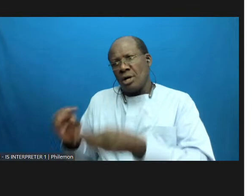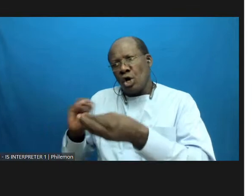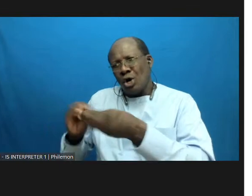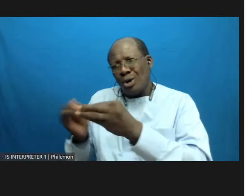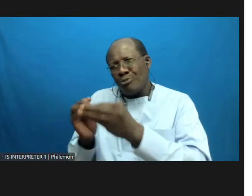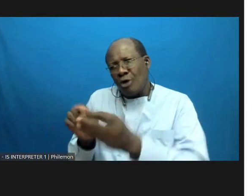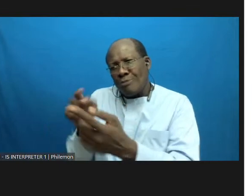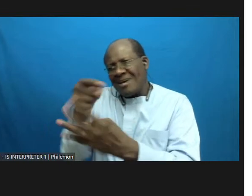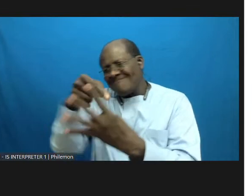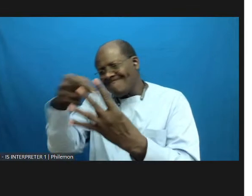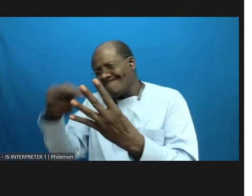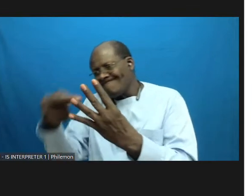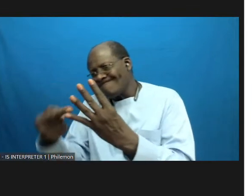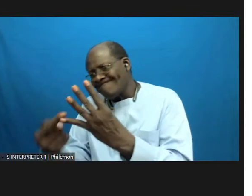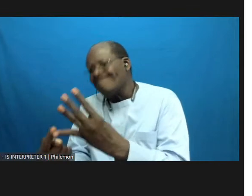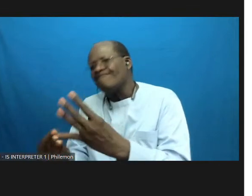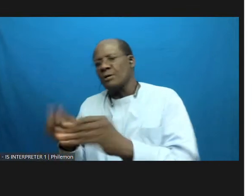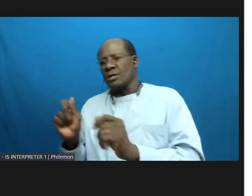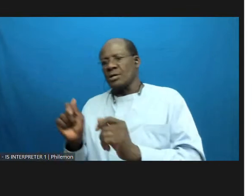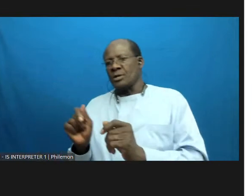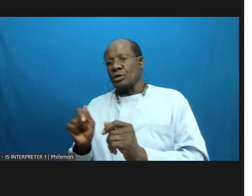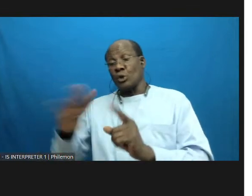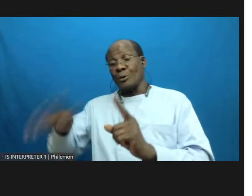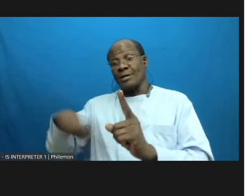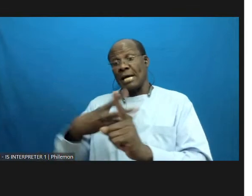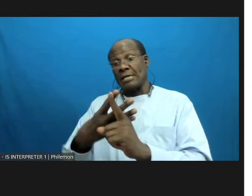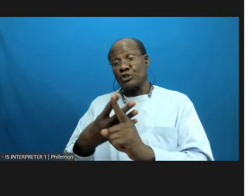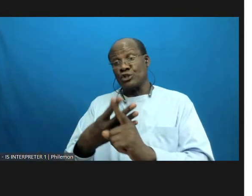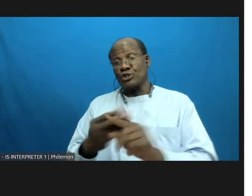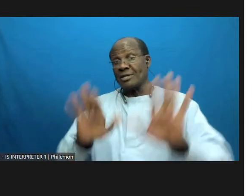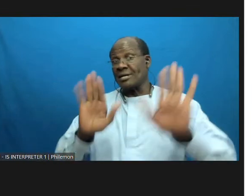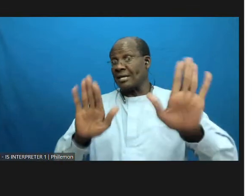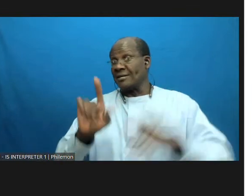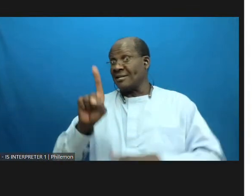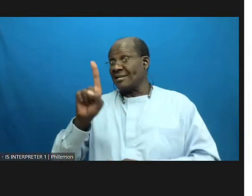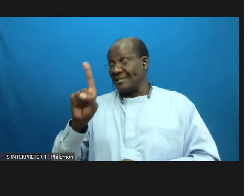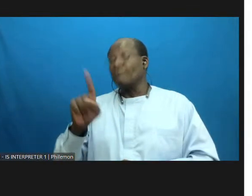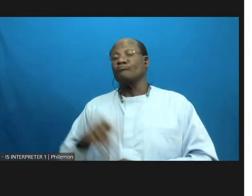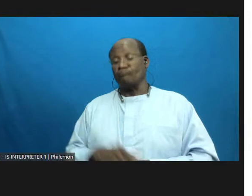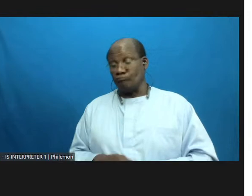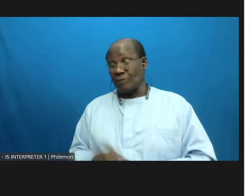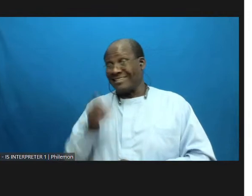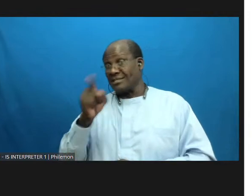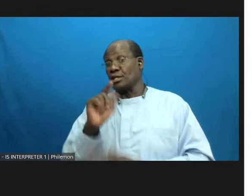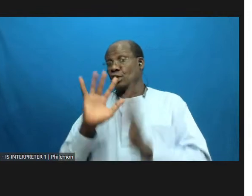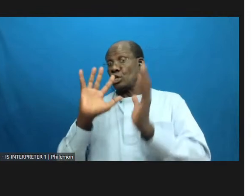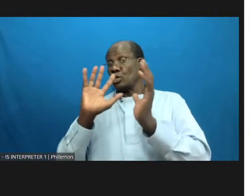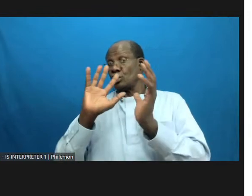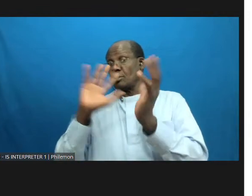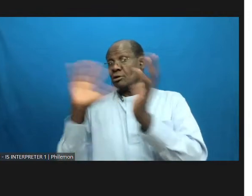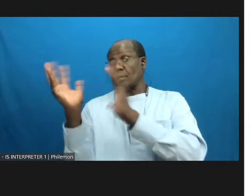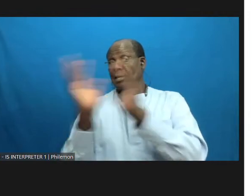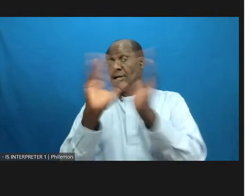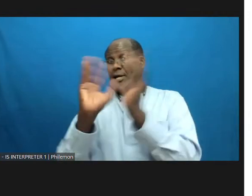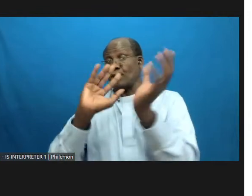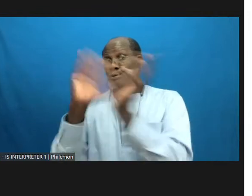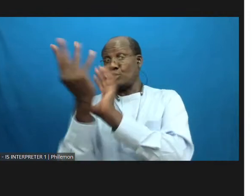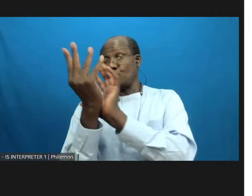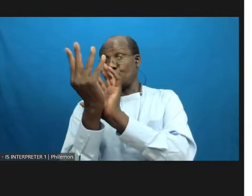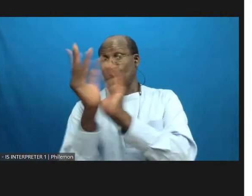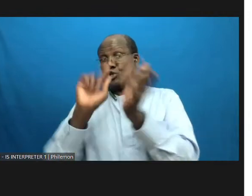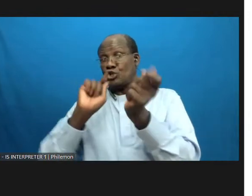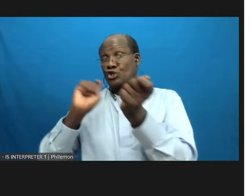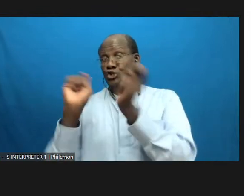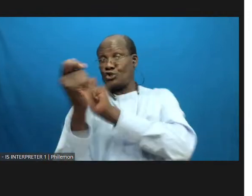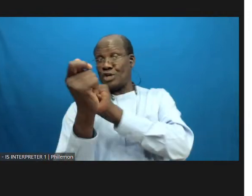SDG 11. A lot of them are attributed to climate change and demographic expansion,